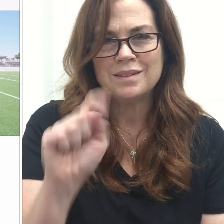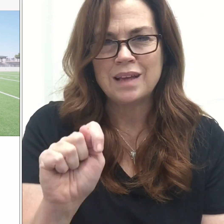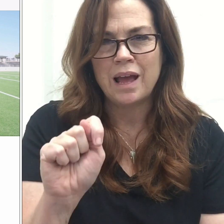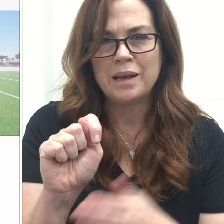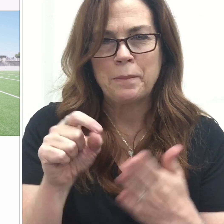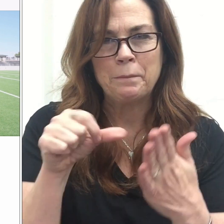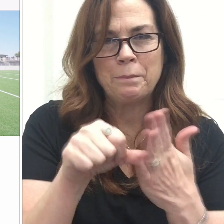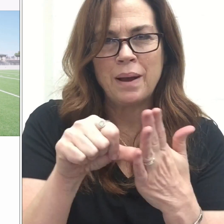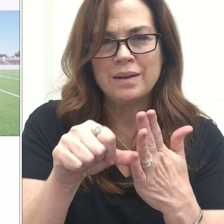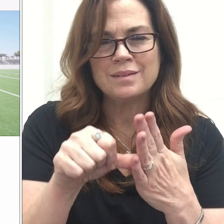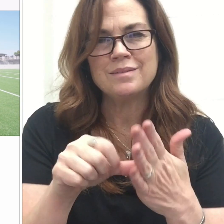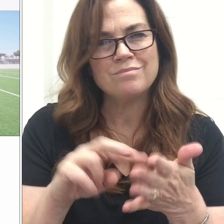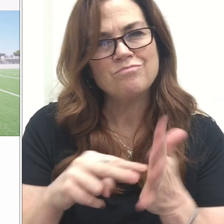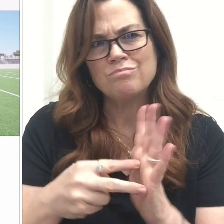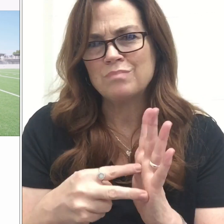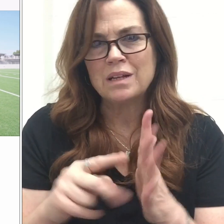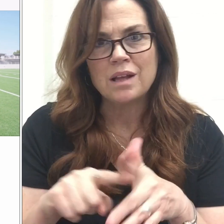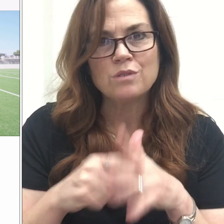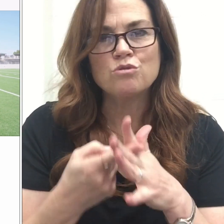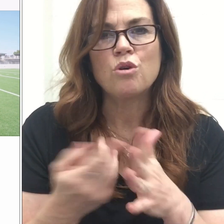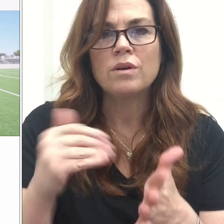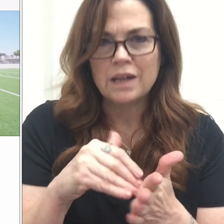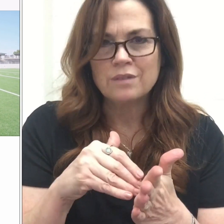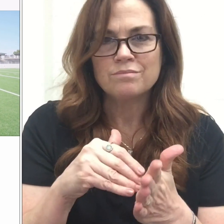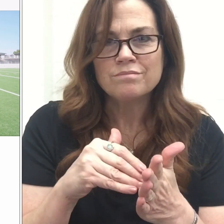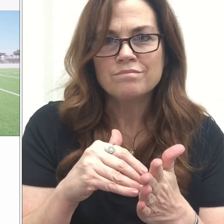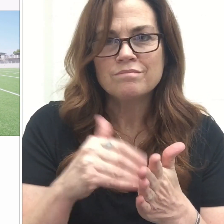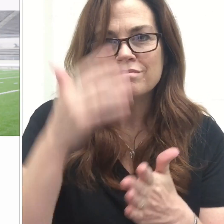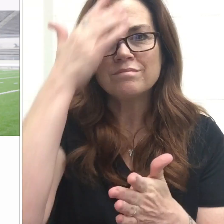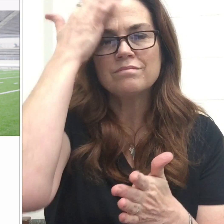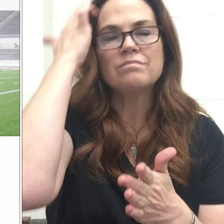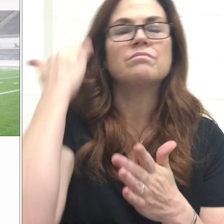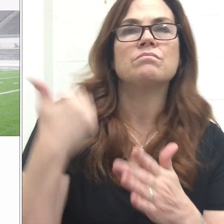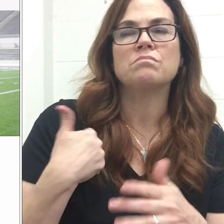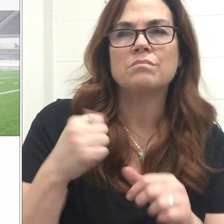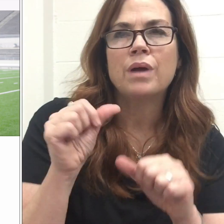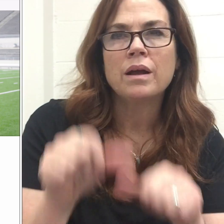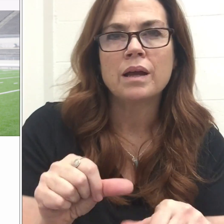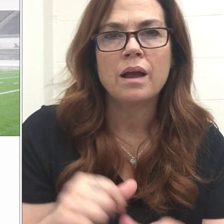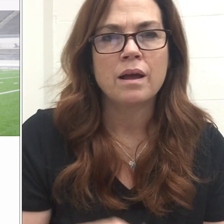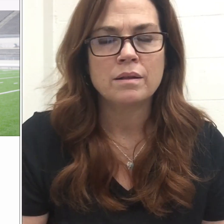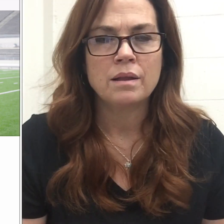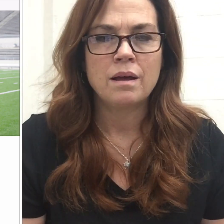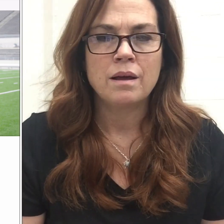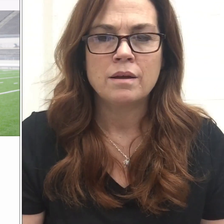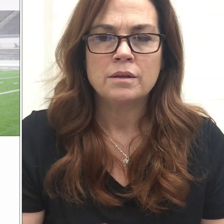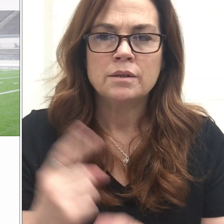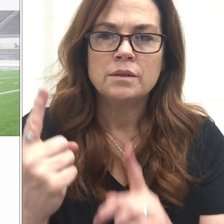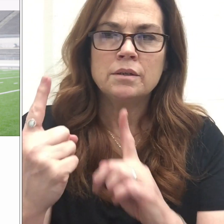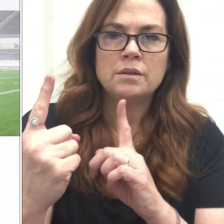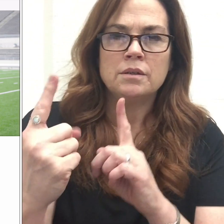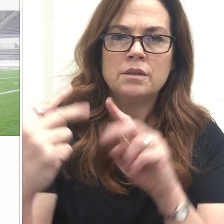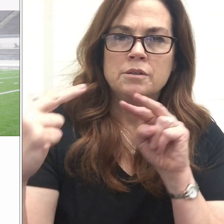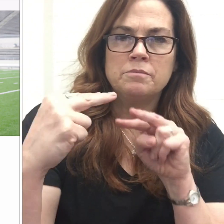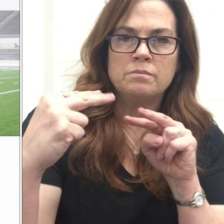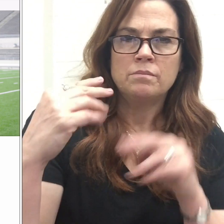reset button. I can circle back and I can look my coach in the eye and let my coach's confidence in